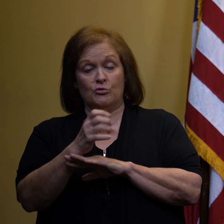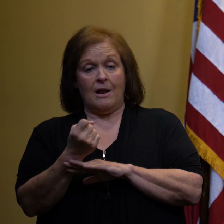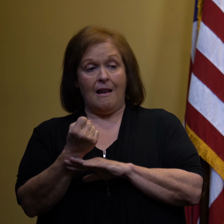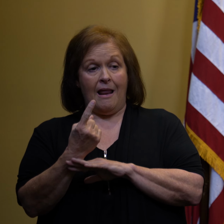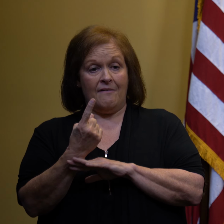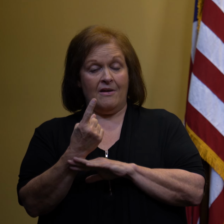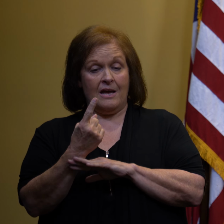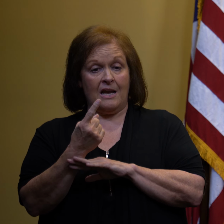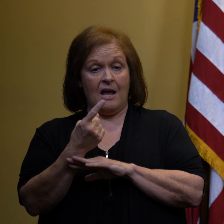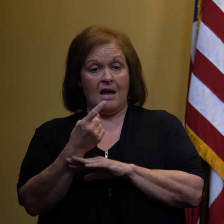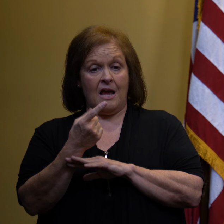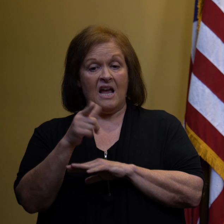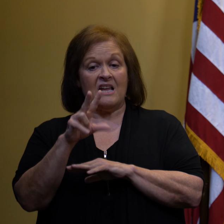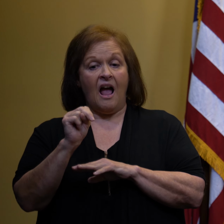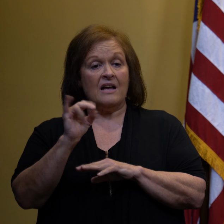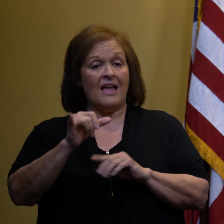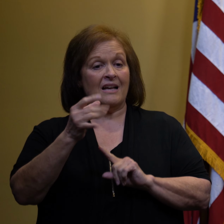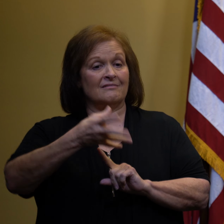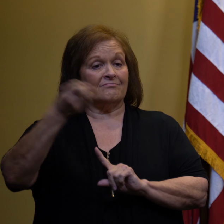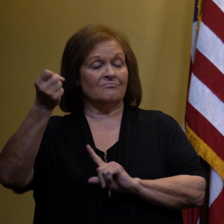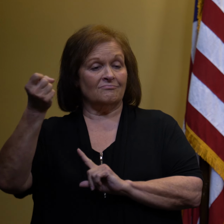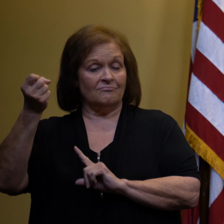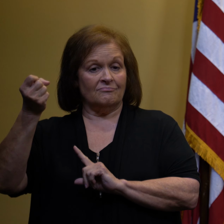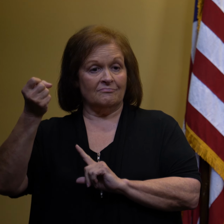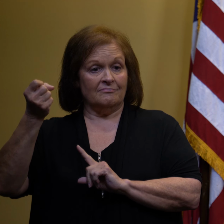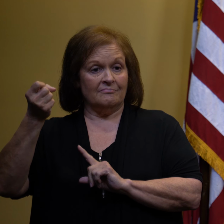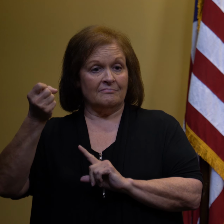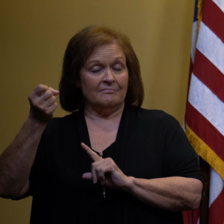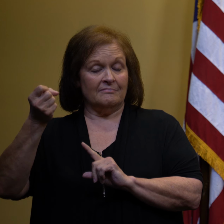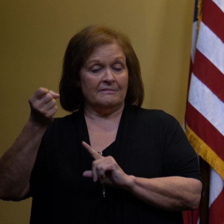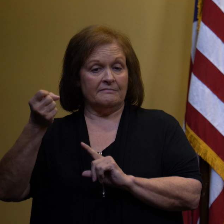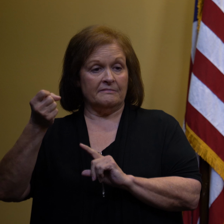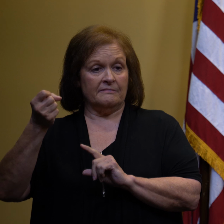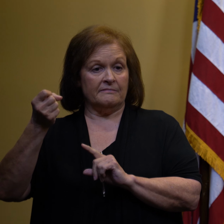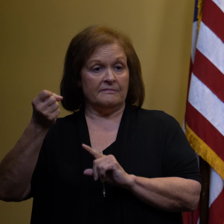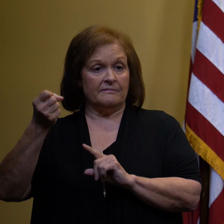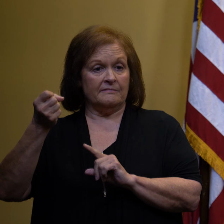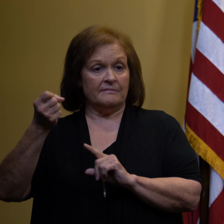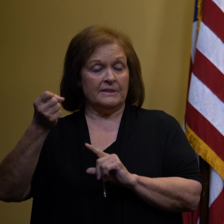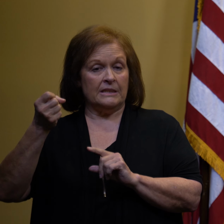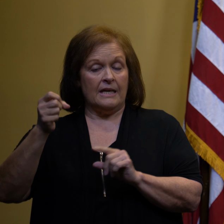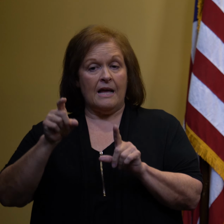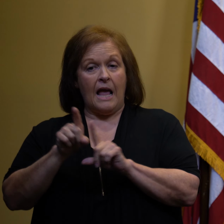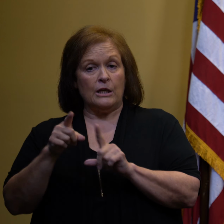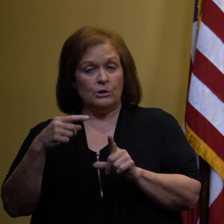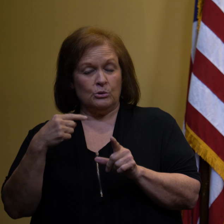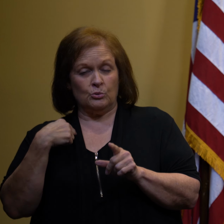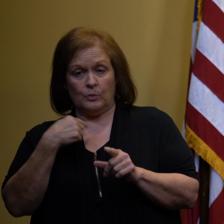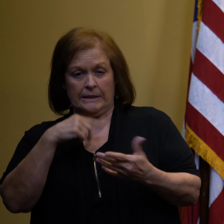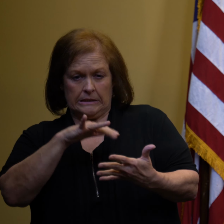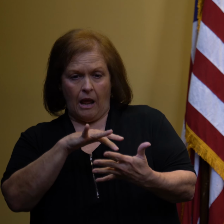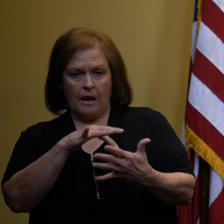711 guns seized the same time, I would say, as we look at the year